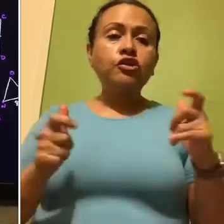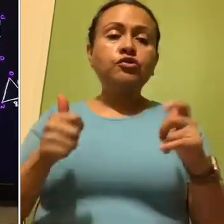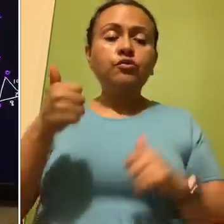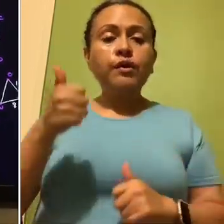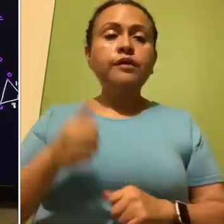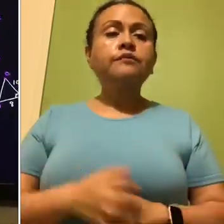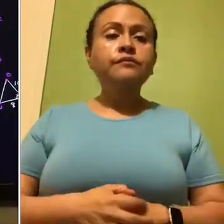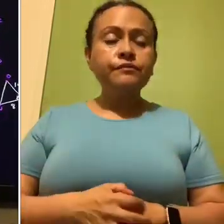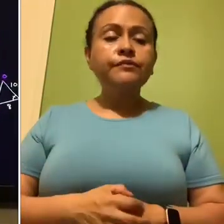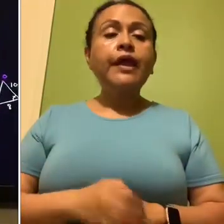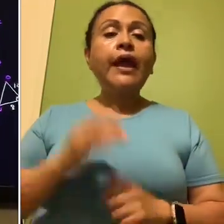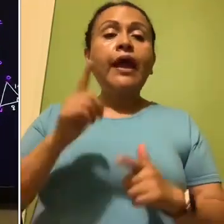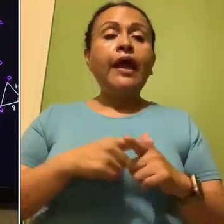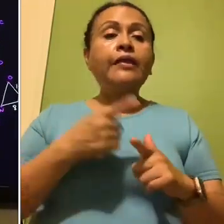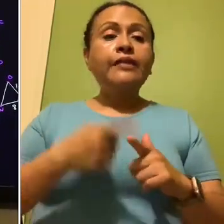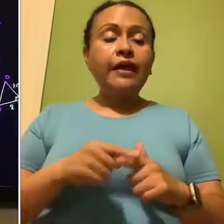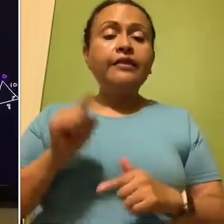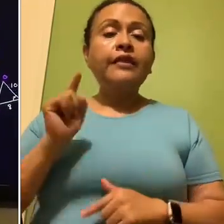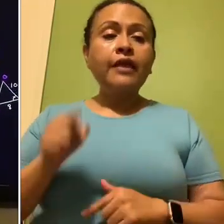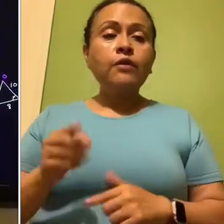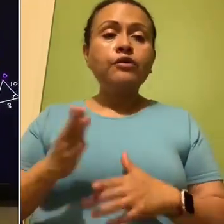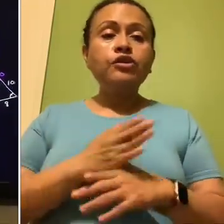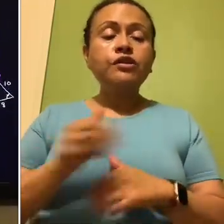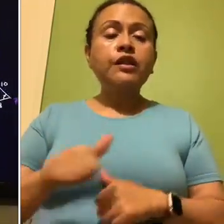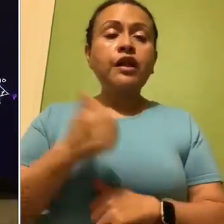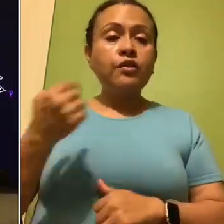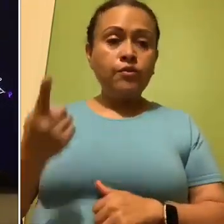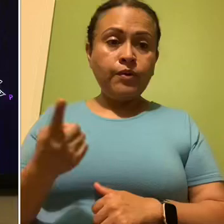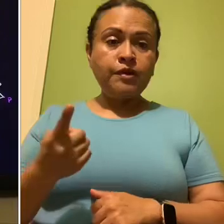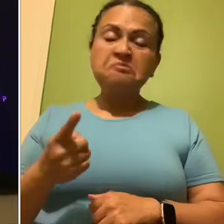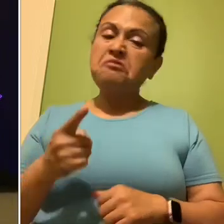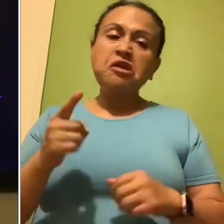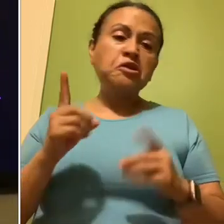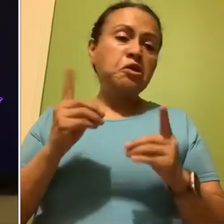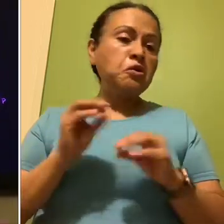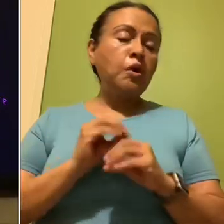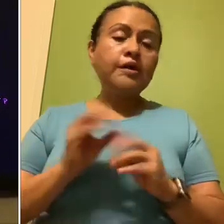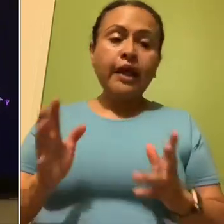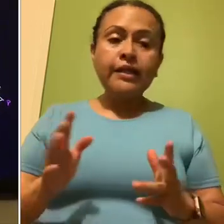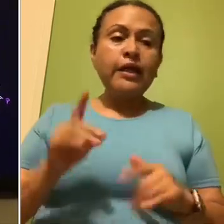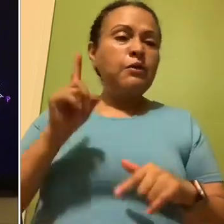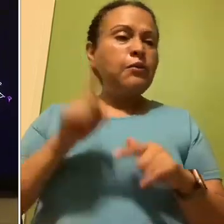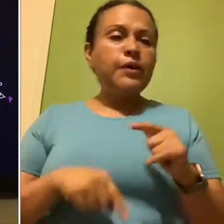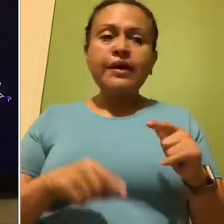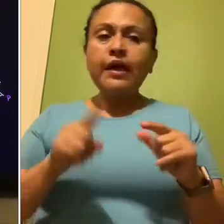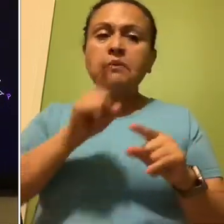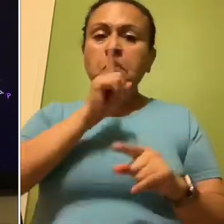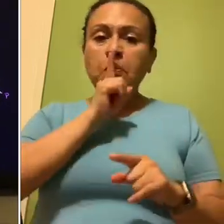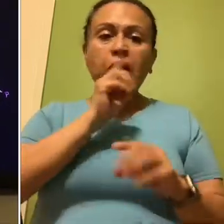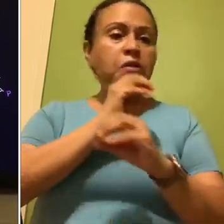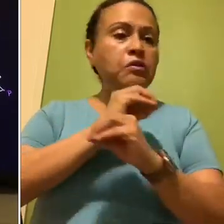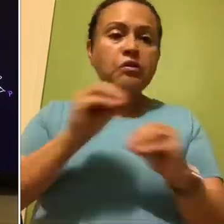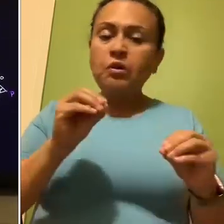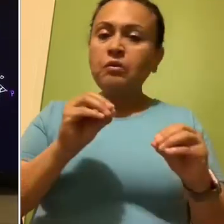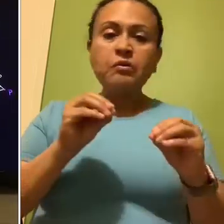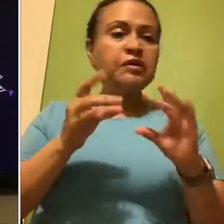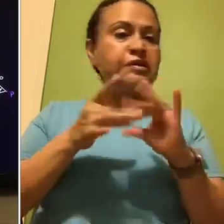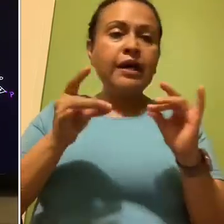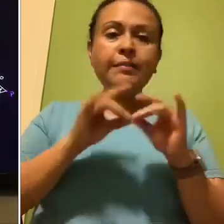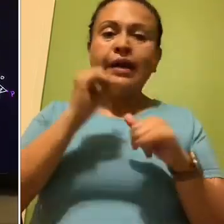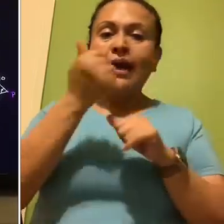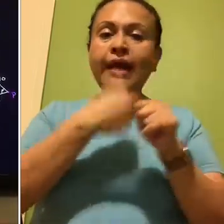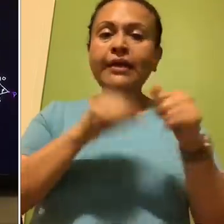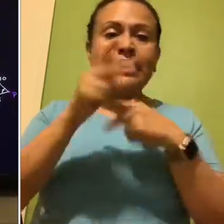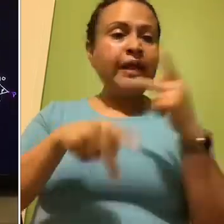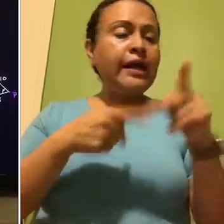larger triangle, but that's not enough to do anything. And then this triangle over here also shares another side, but that also doesn't do anything. So we really can't make any statement here about